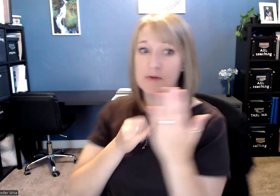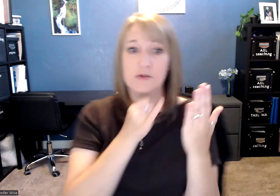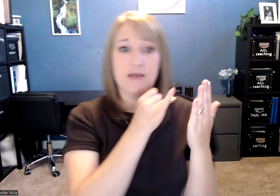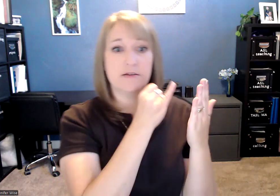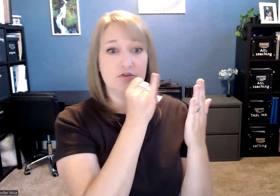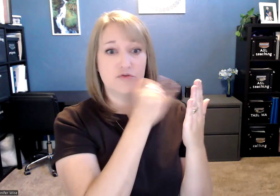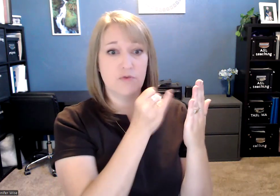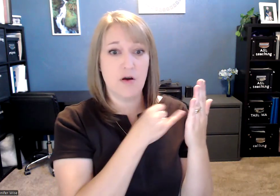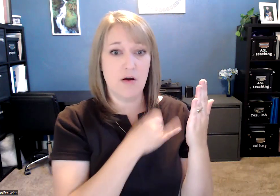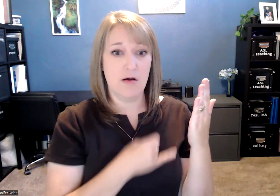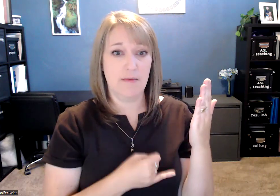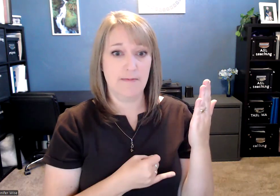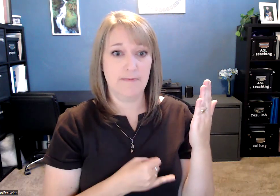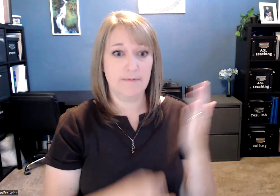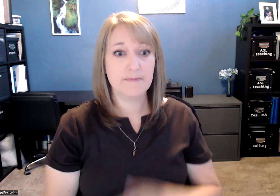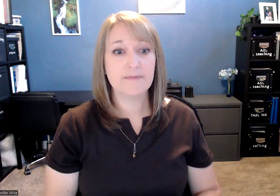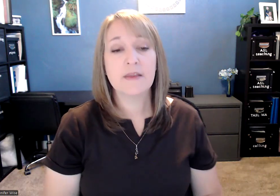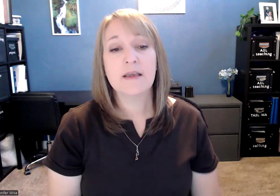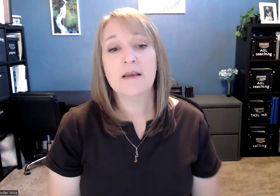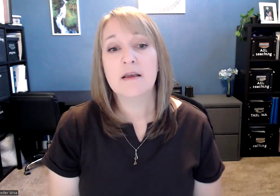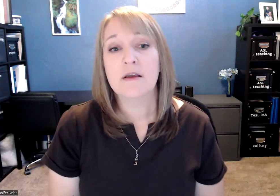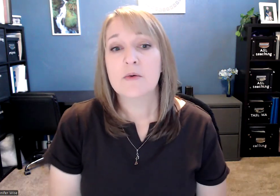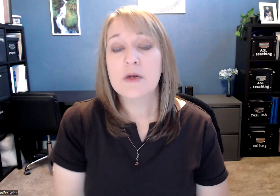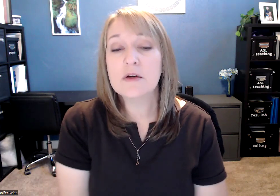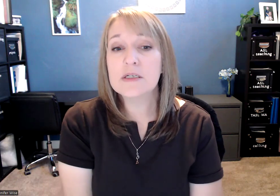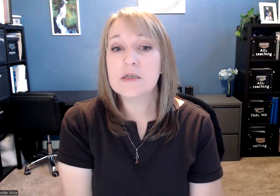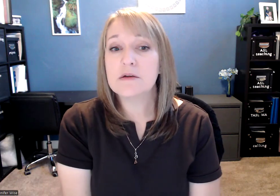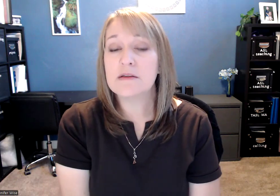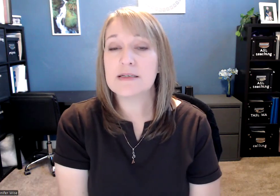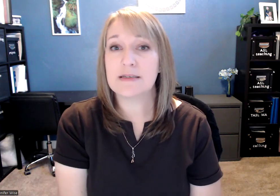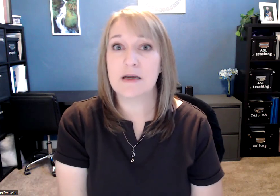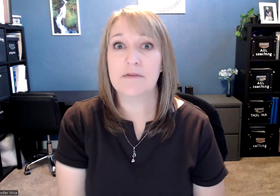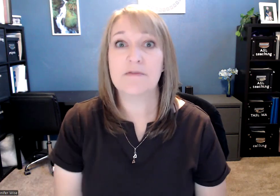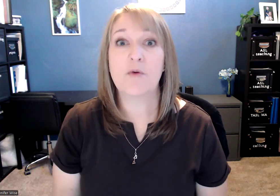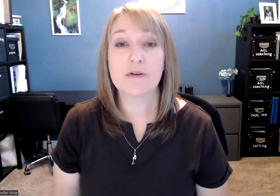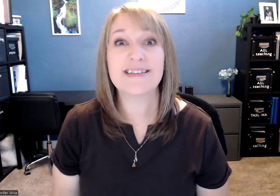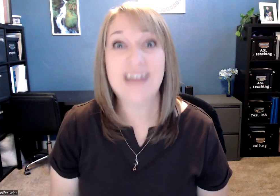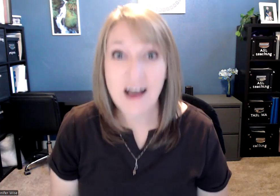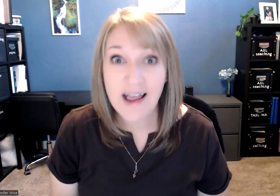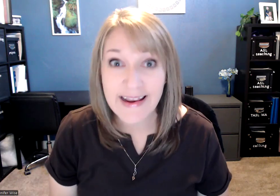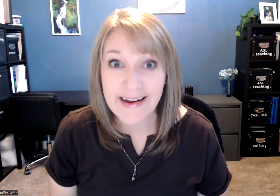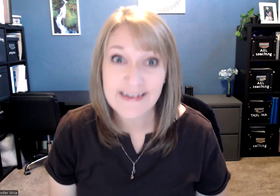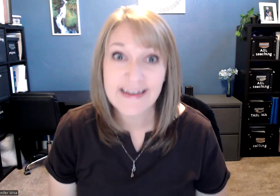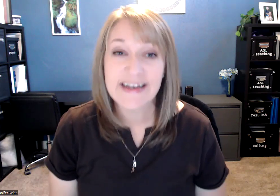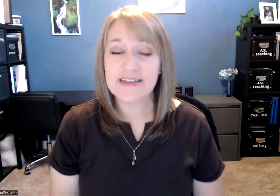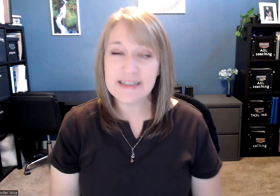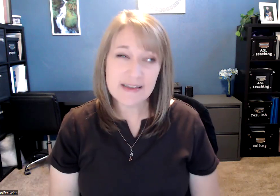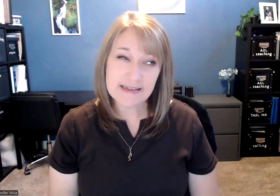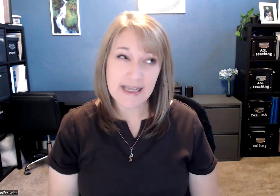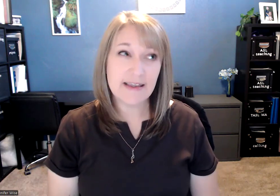So that's draw. We are going to learn the sign for sign. Now, this isn't the sign that